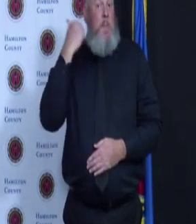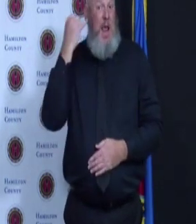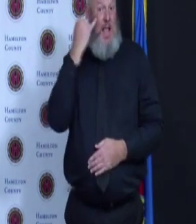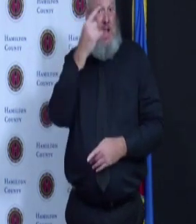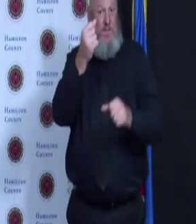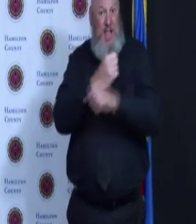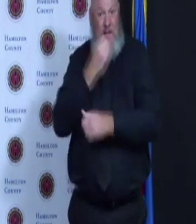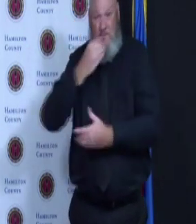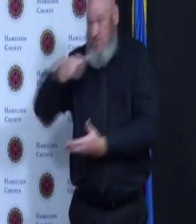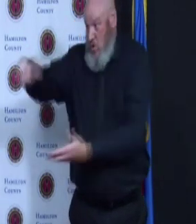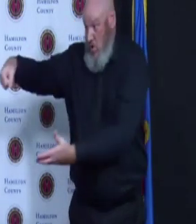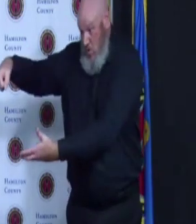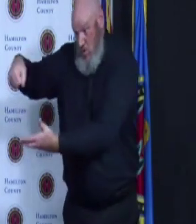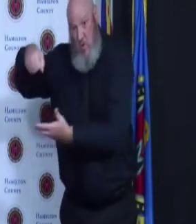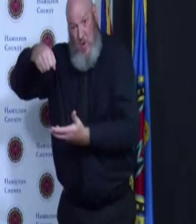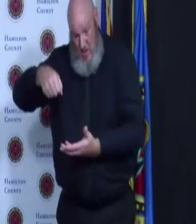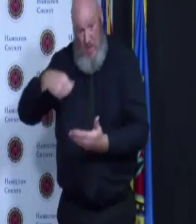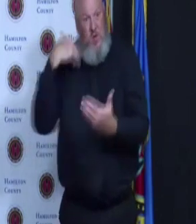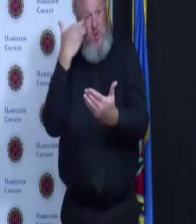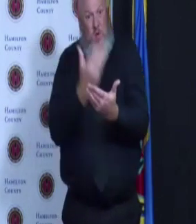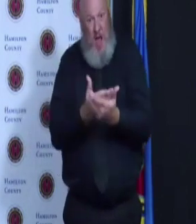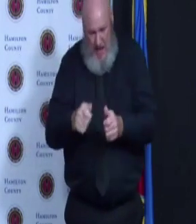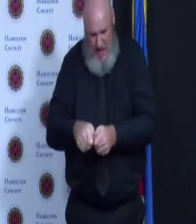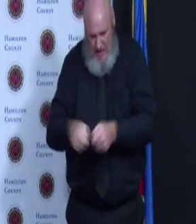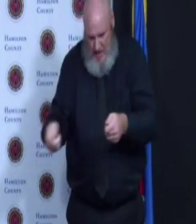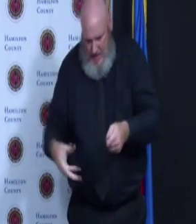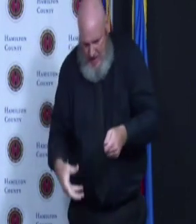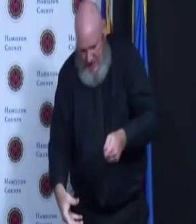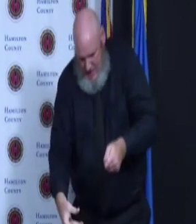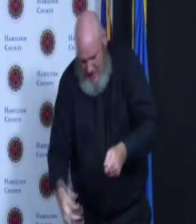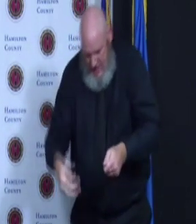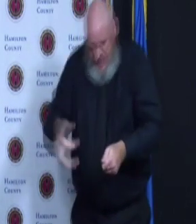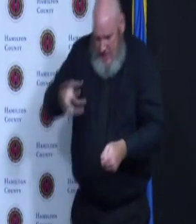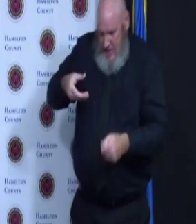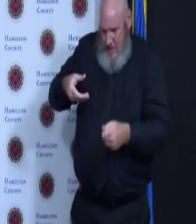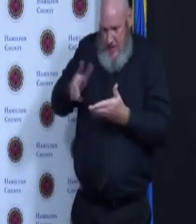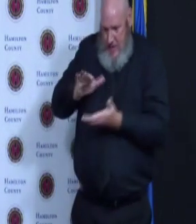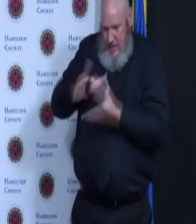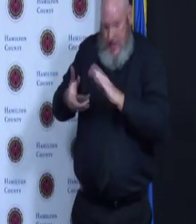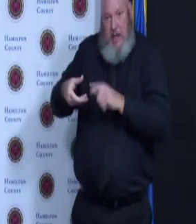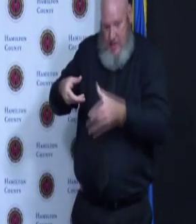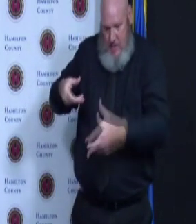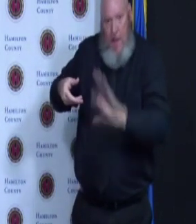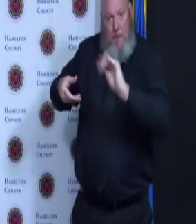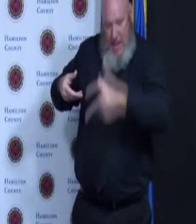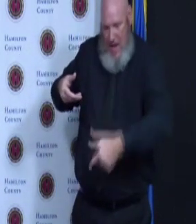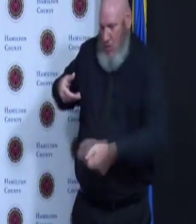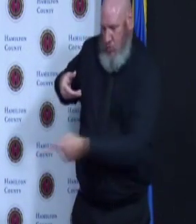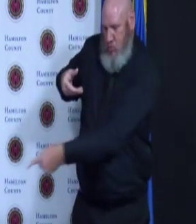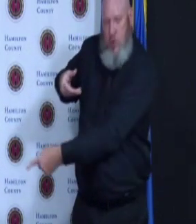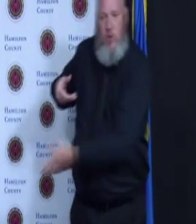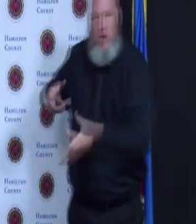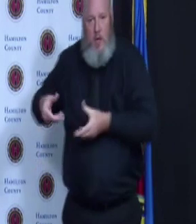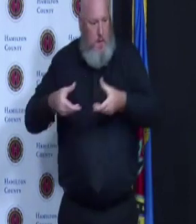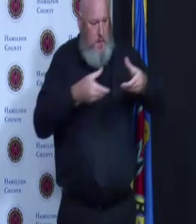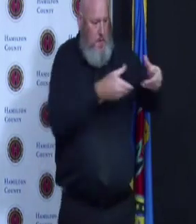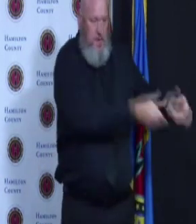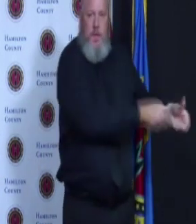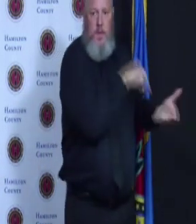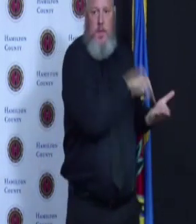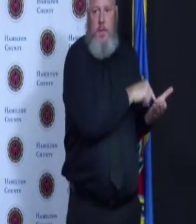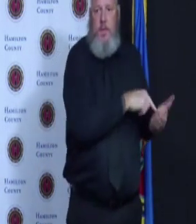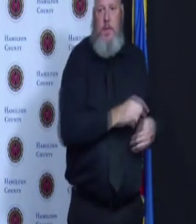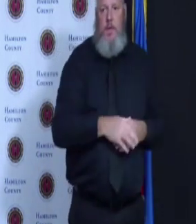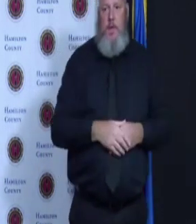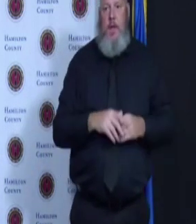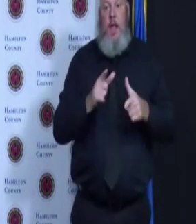hands, which Greg has been saying over and over again for weeks now. So with that, Bridget, I think we're ready to go to questions.